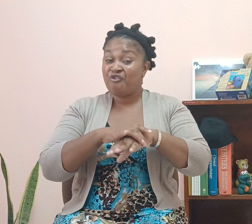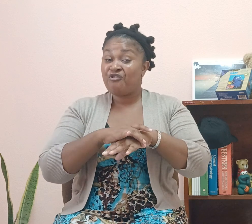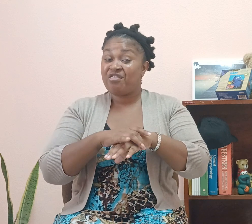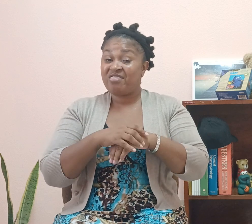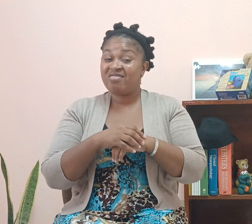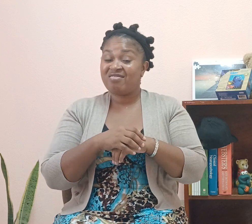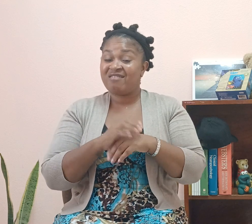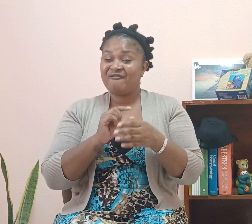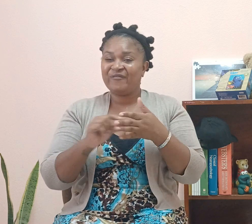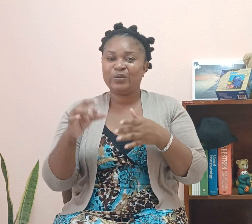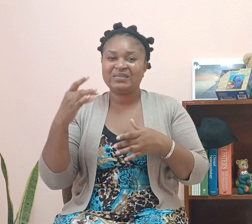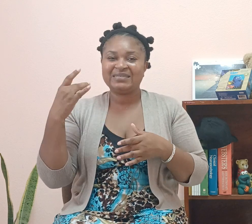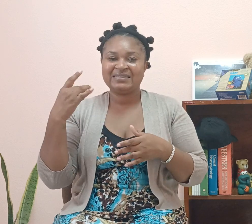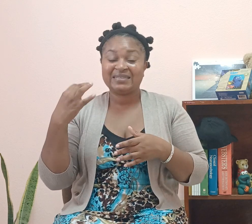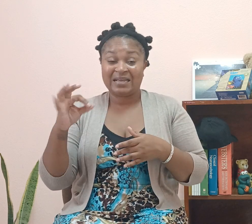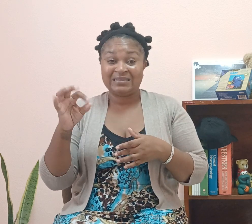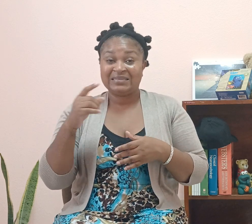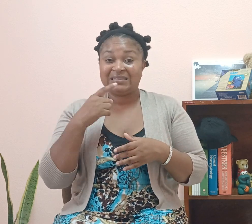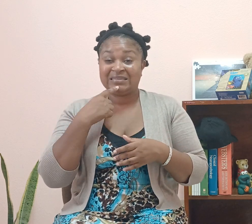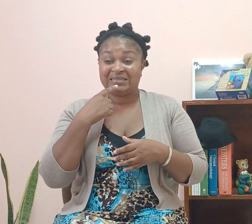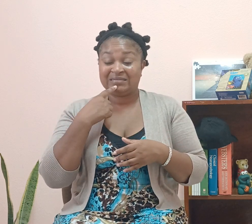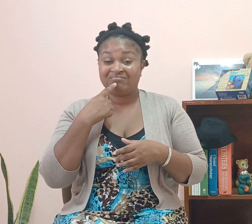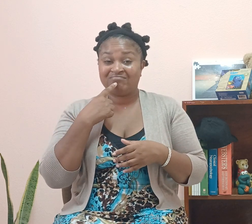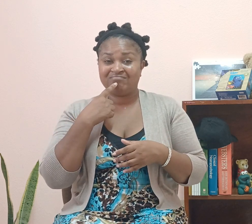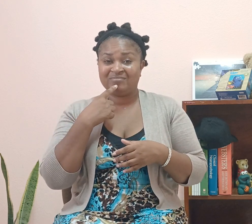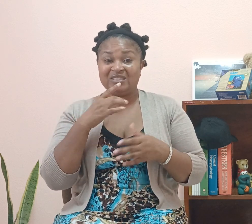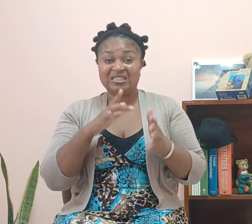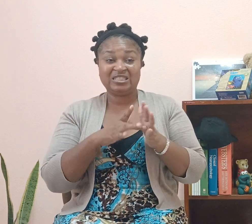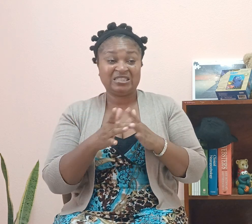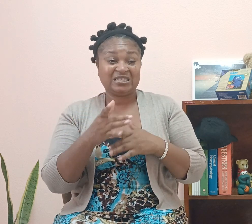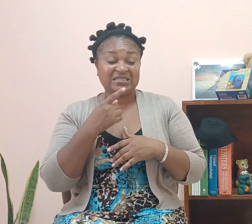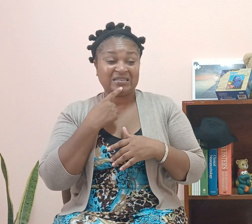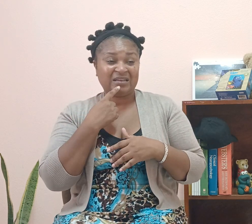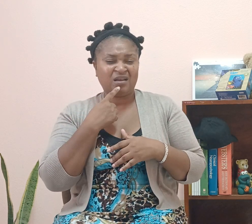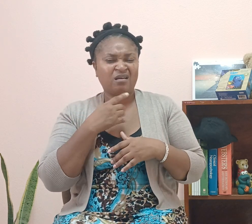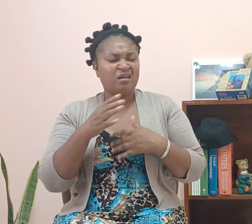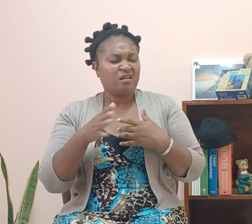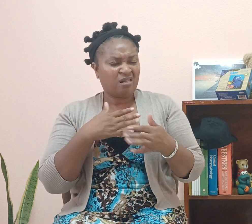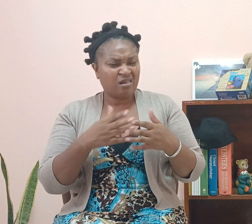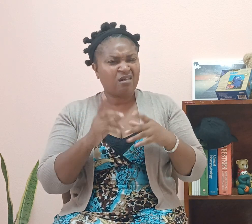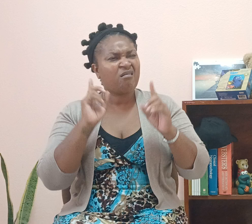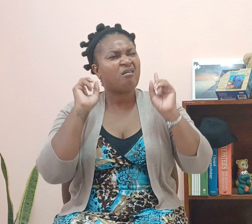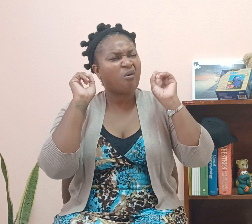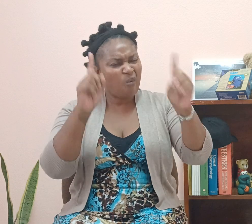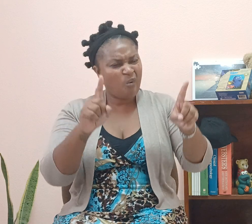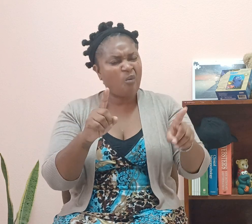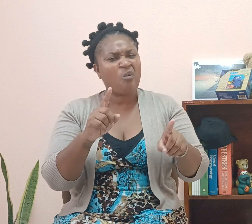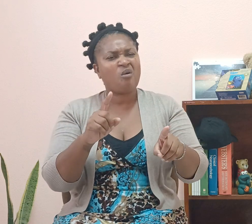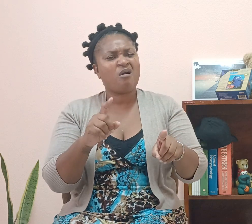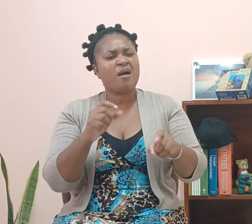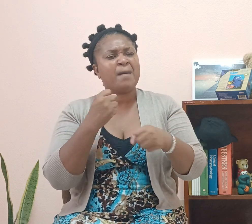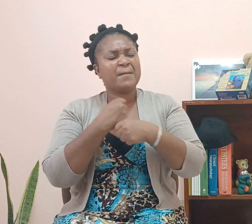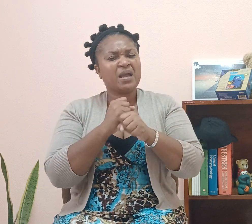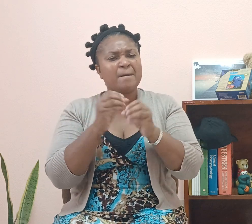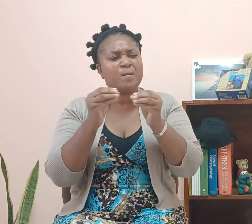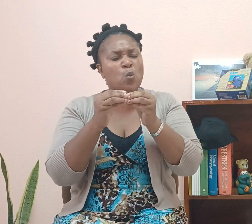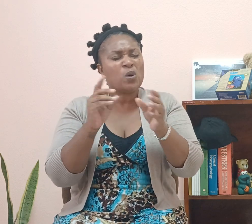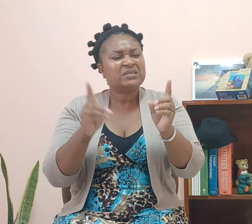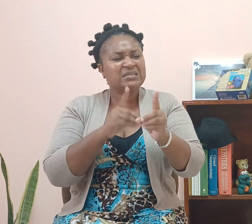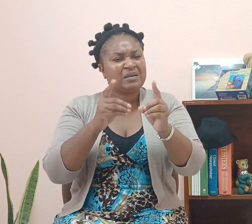19. Therefore, go and make disciples of all nations, baptizing them in